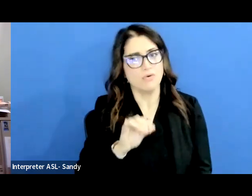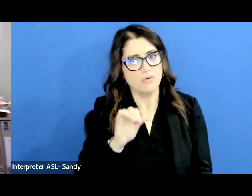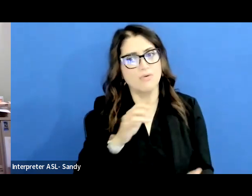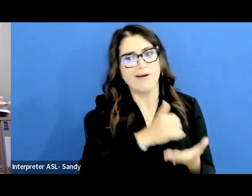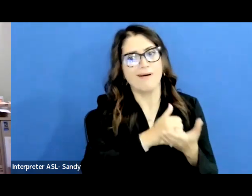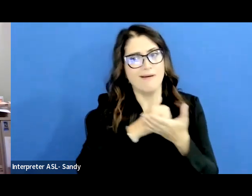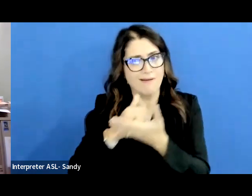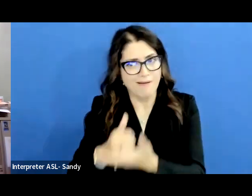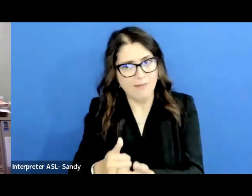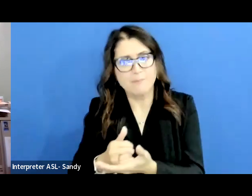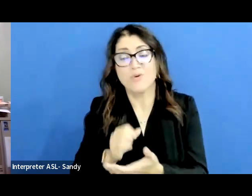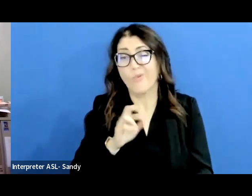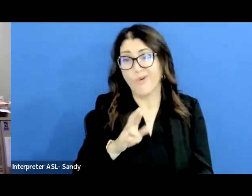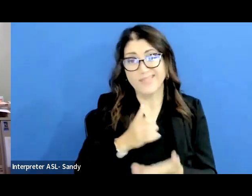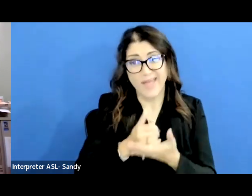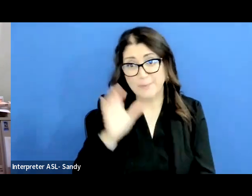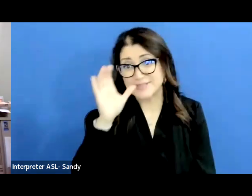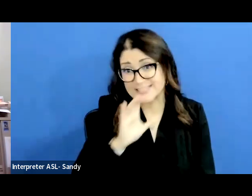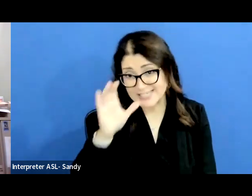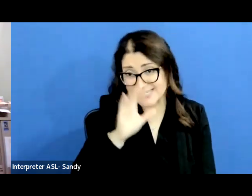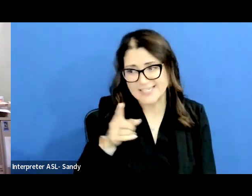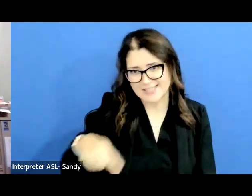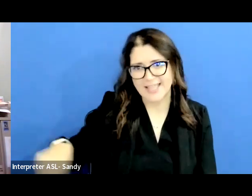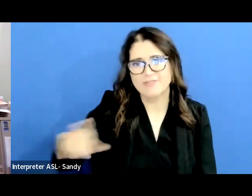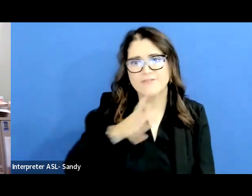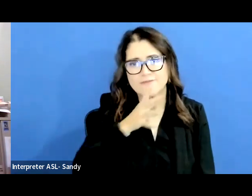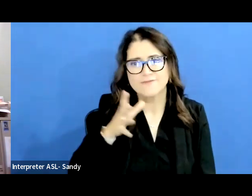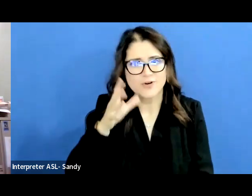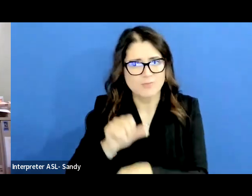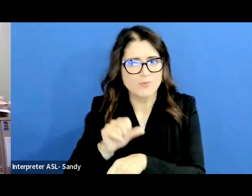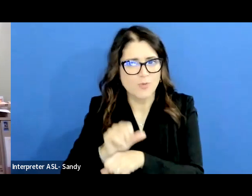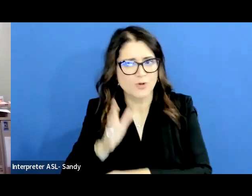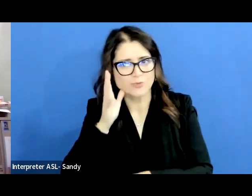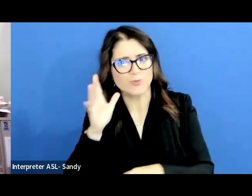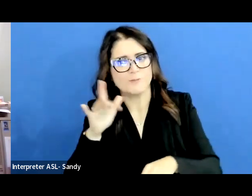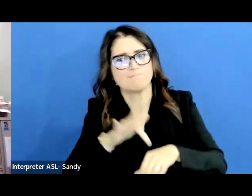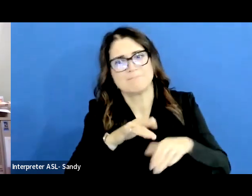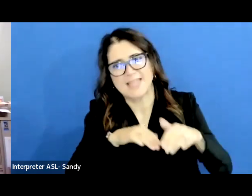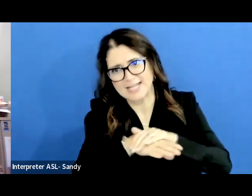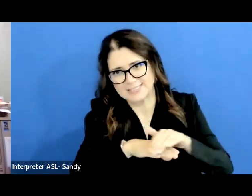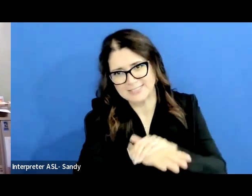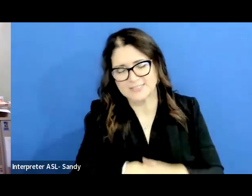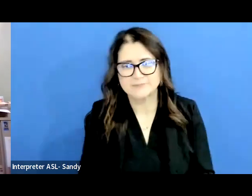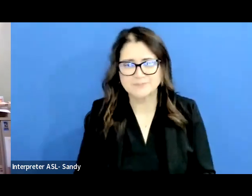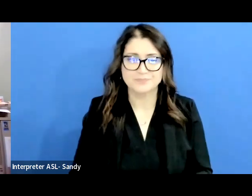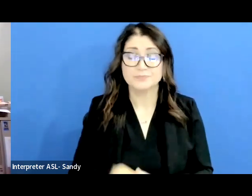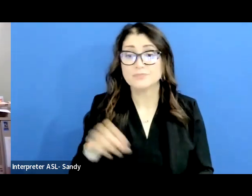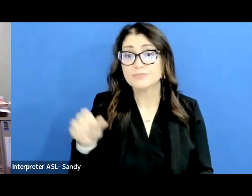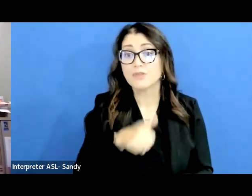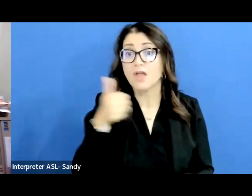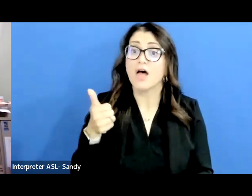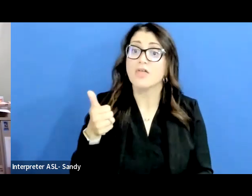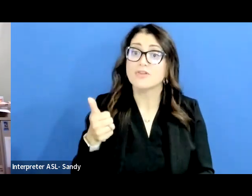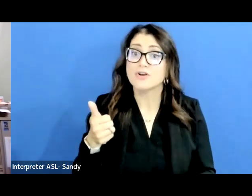or the help seeking that farm workers would utilize. Now, another obstacle has to do with